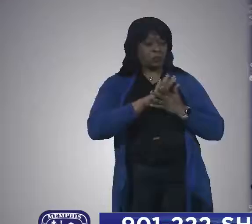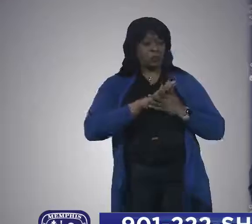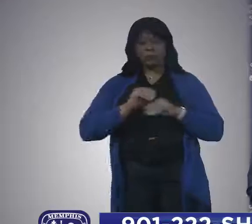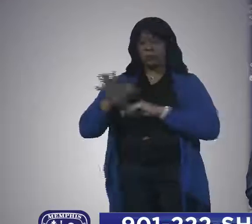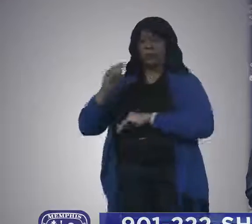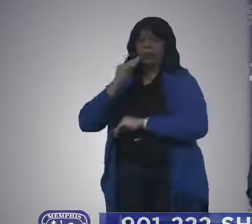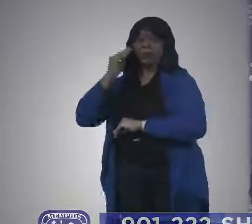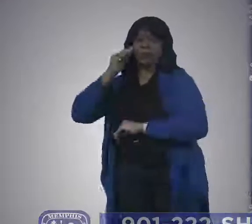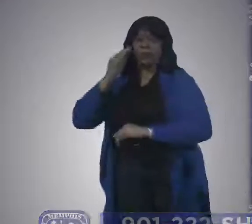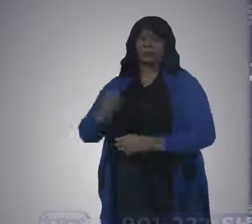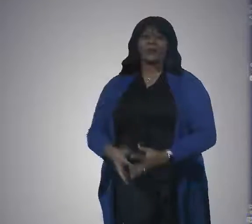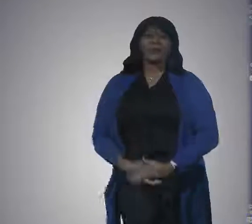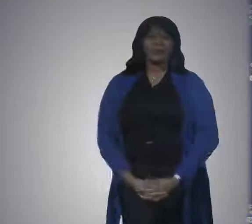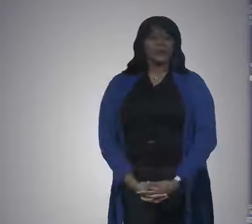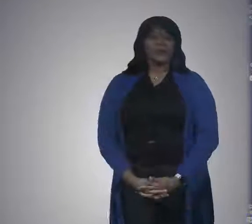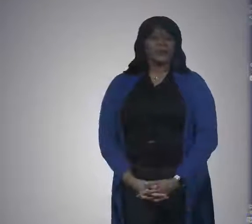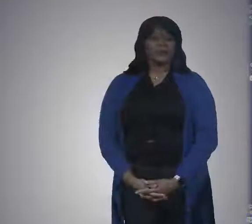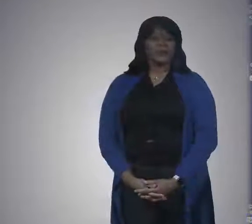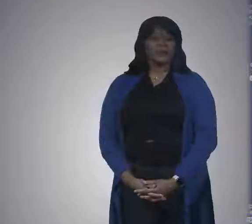home.